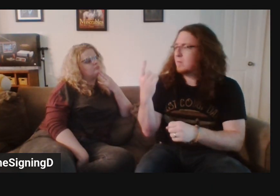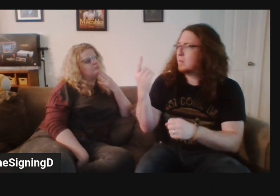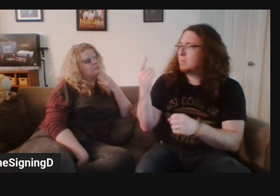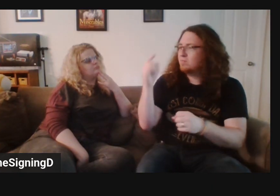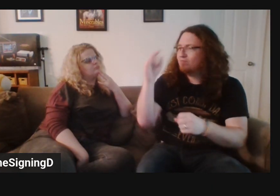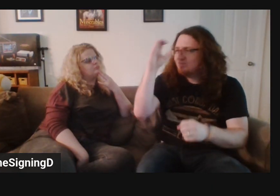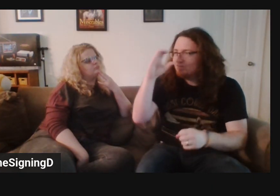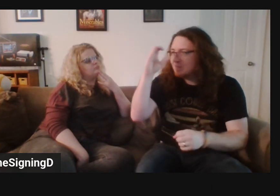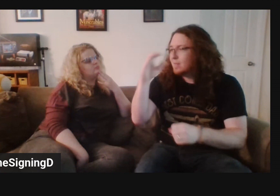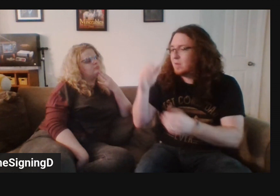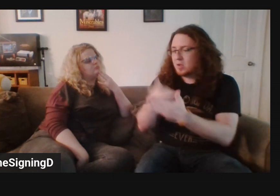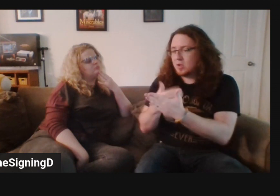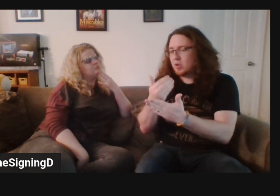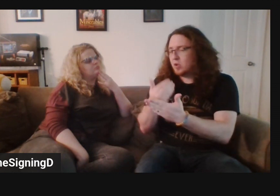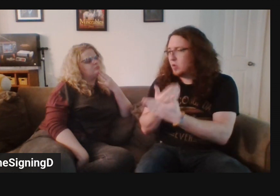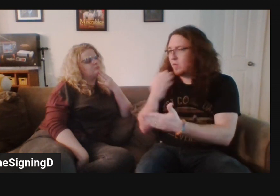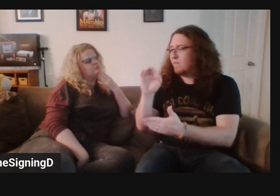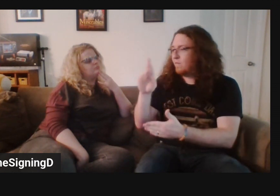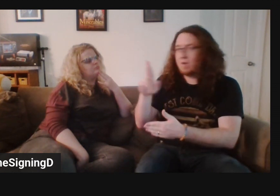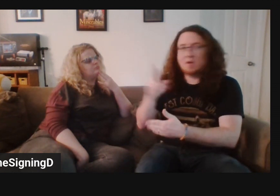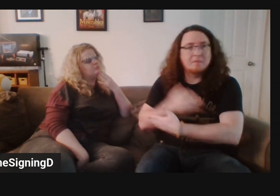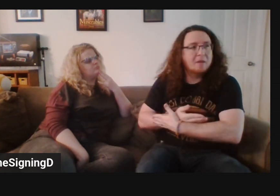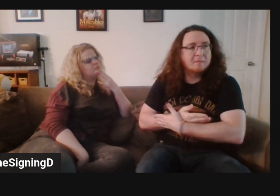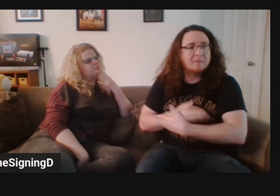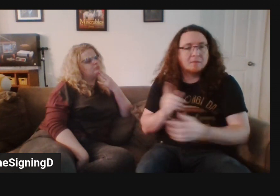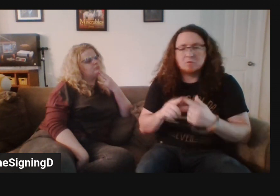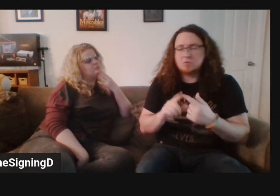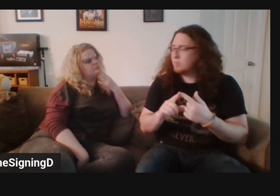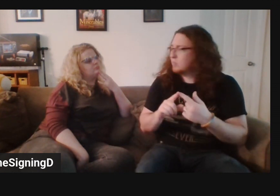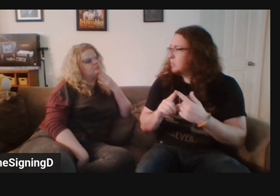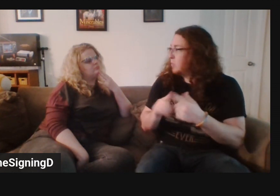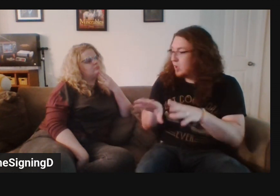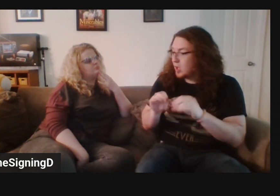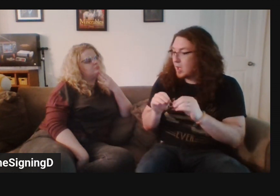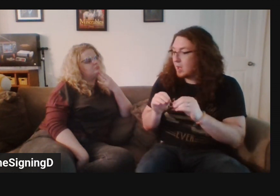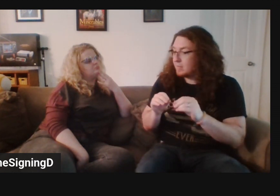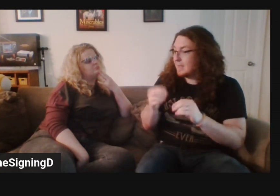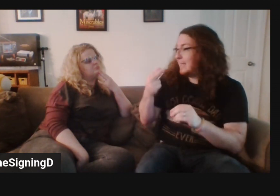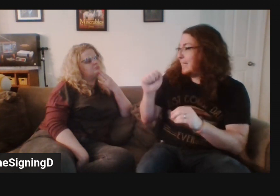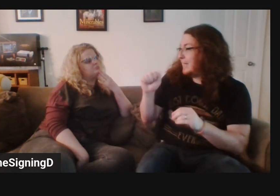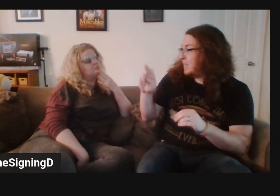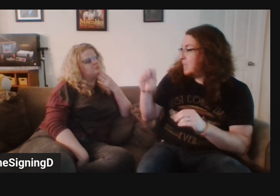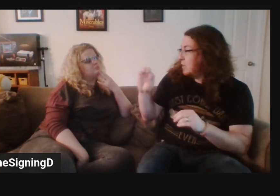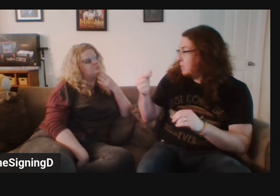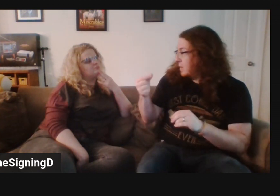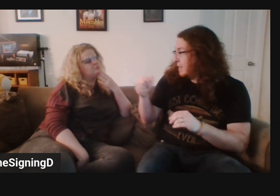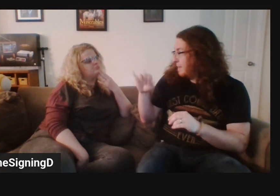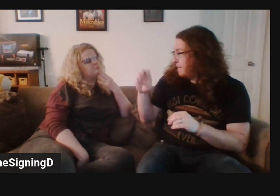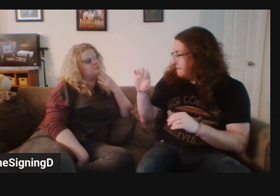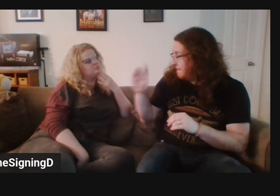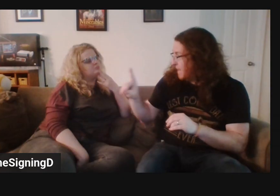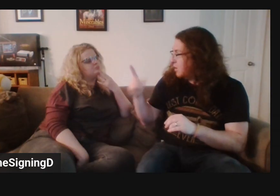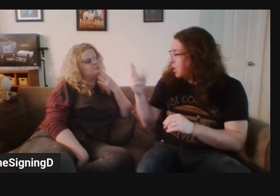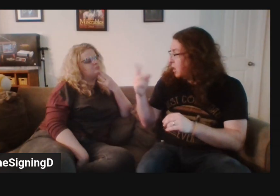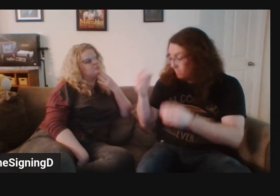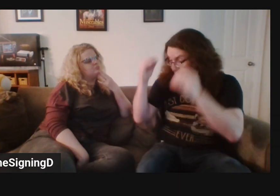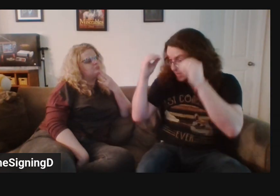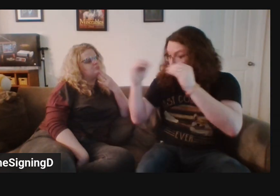looking for their new fur baby to adopt a hearing impaired dog and teach them sign?